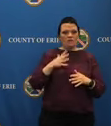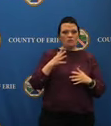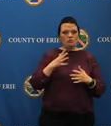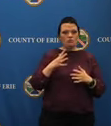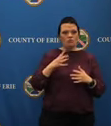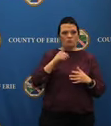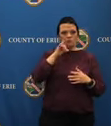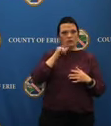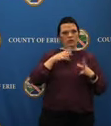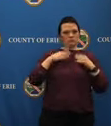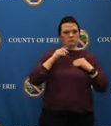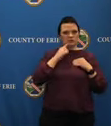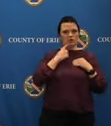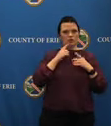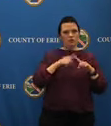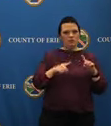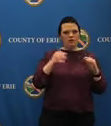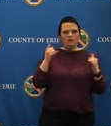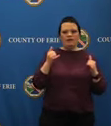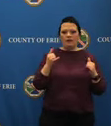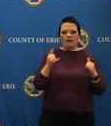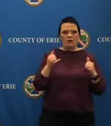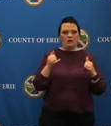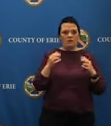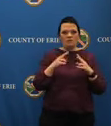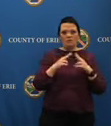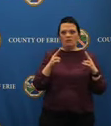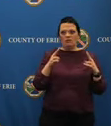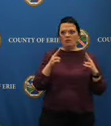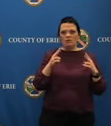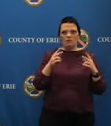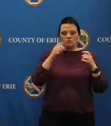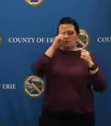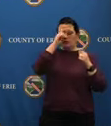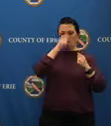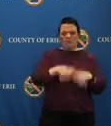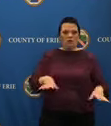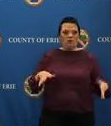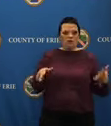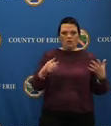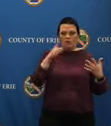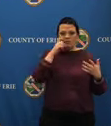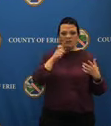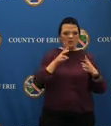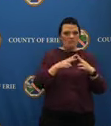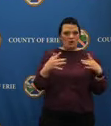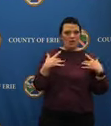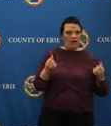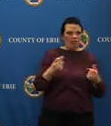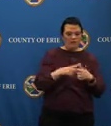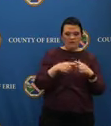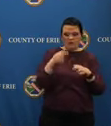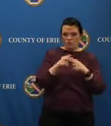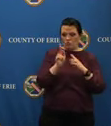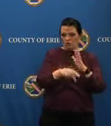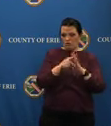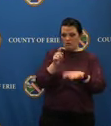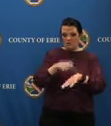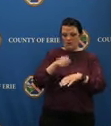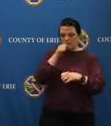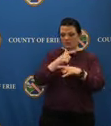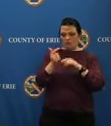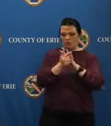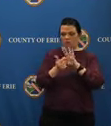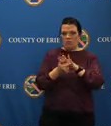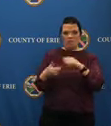but now is just very despondent because the person was very healthy, and within a very short period of time, their sister-in-law